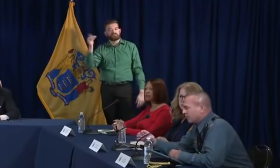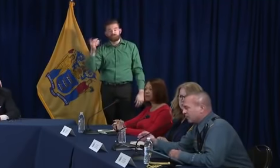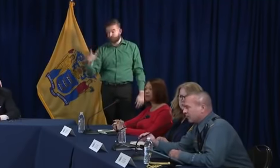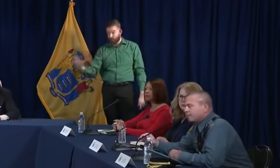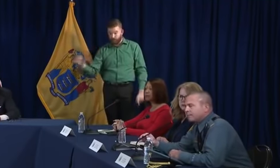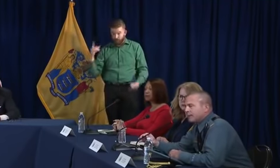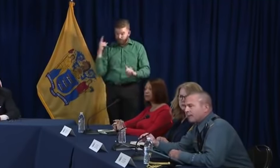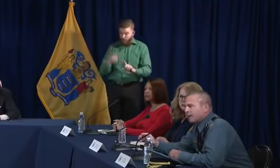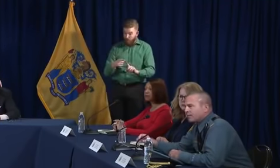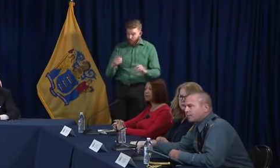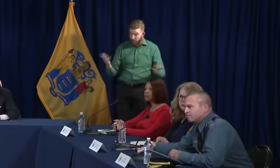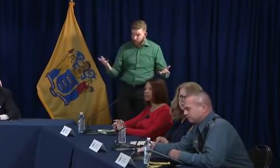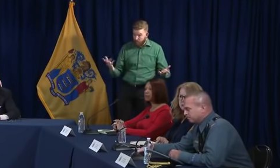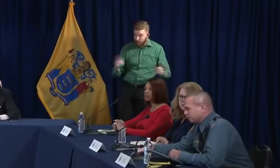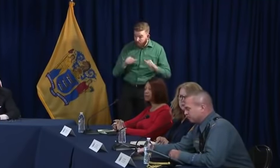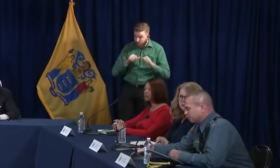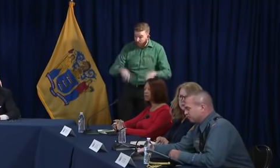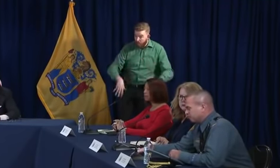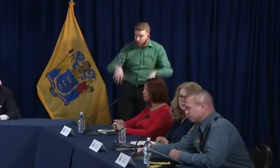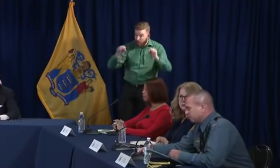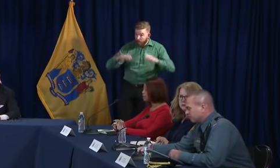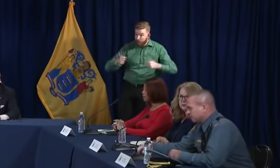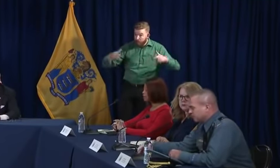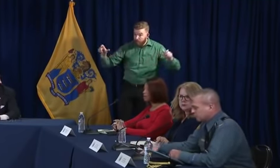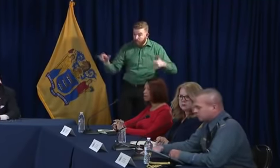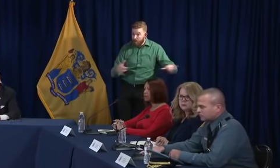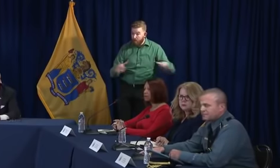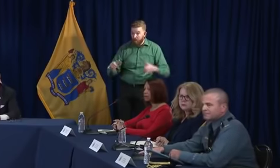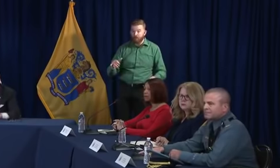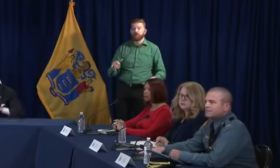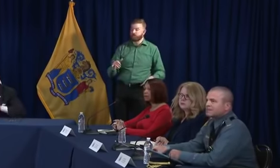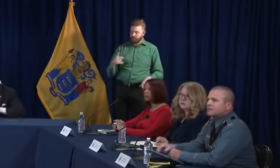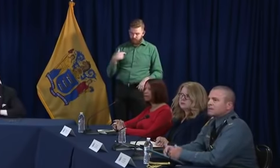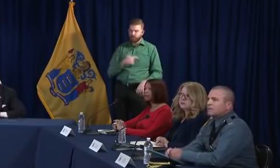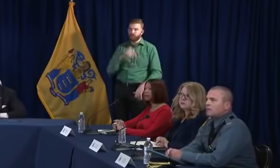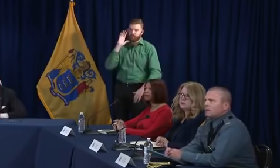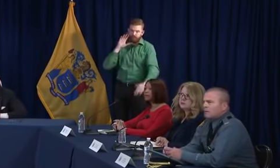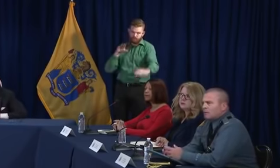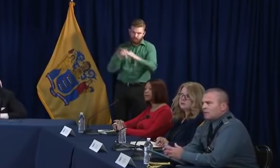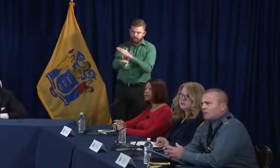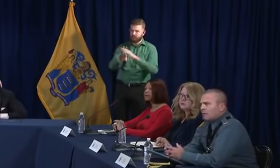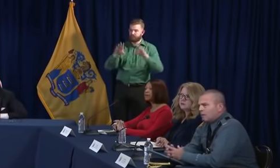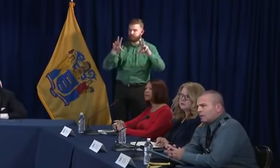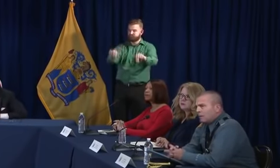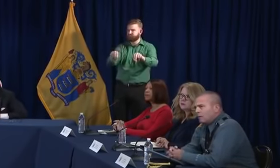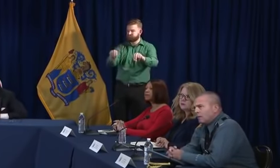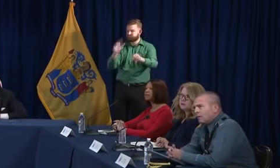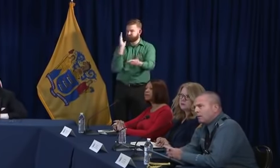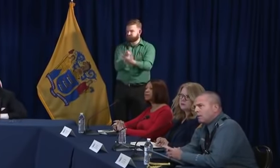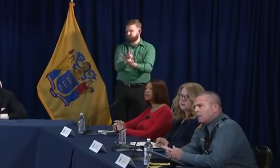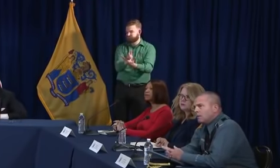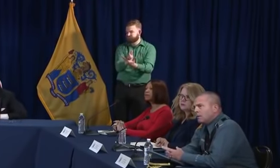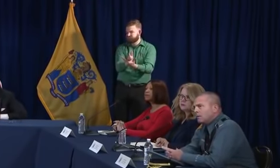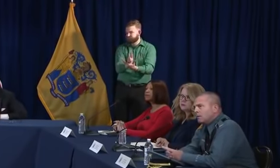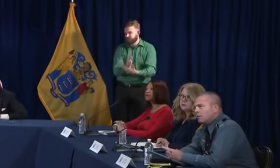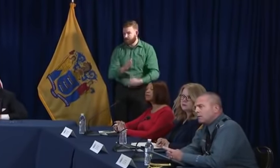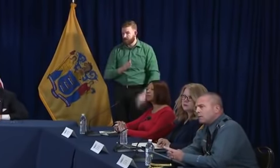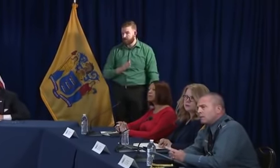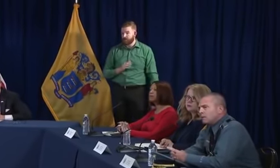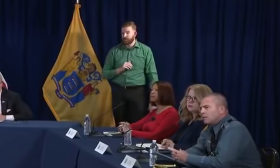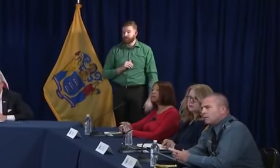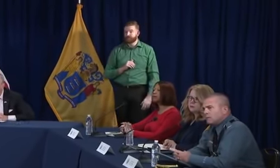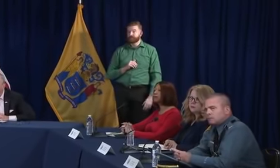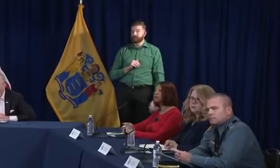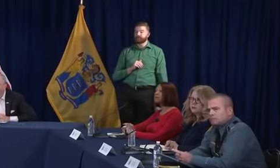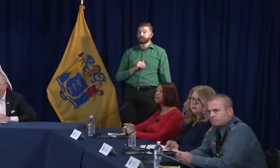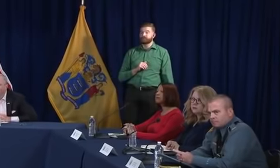we will take action. He's in the back. Yeah, hi. Could you give a status report on schools? I assume they're all